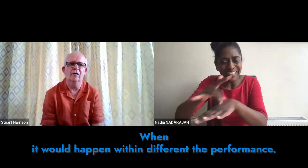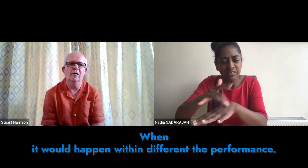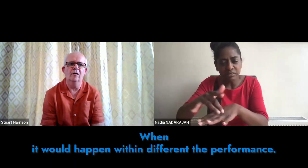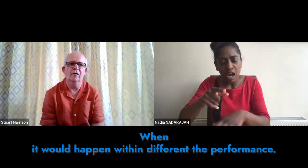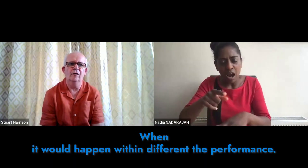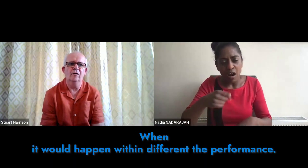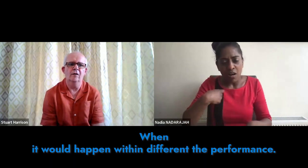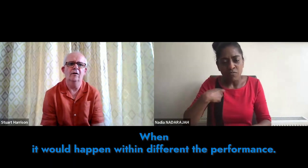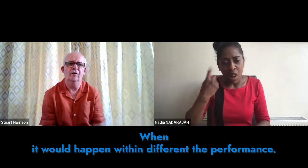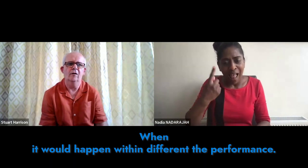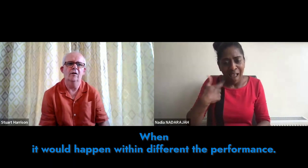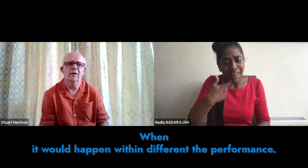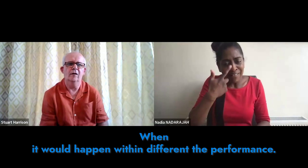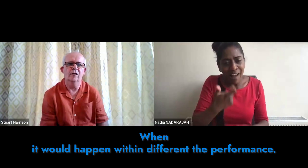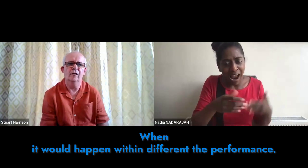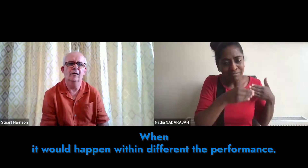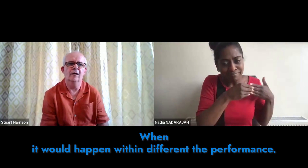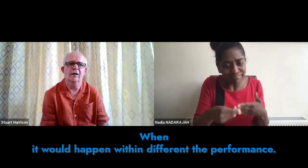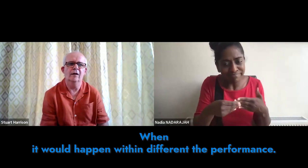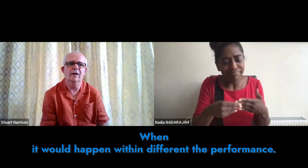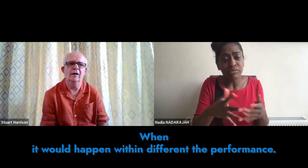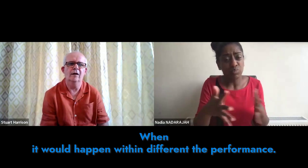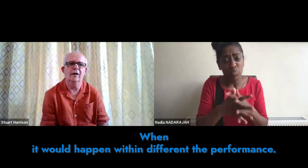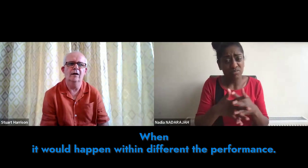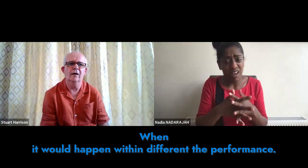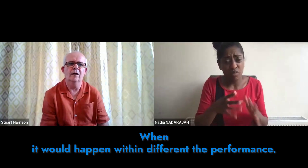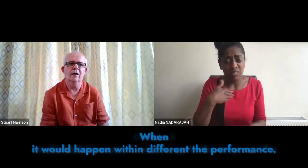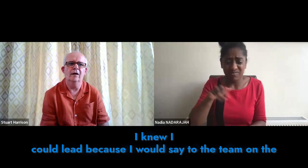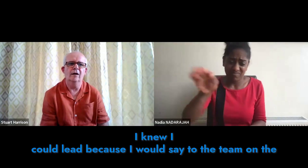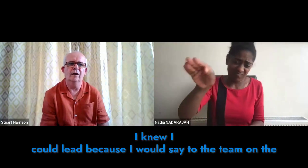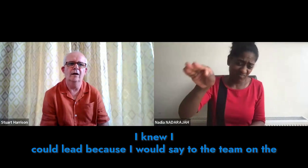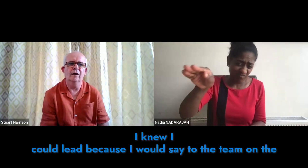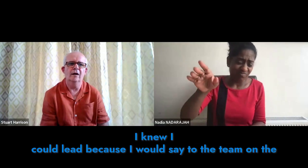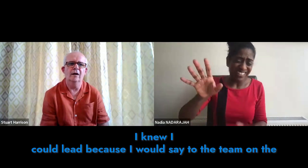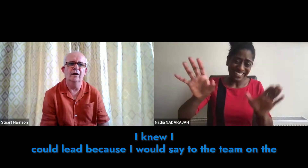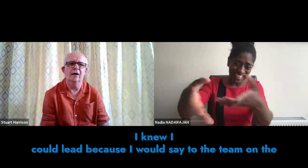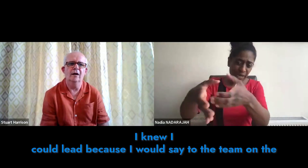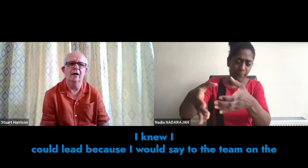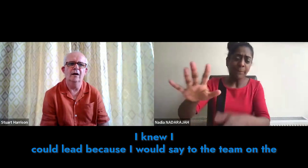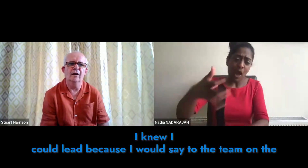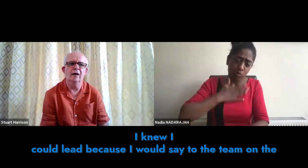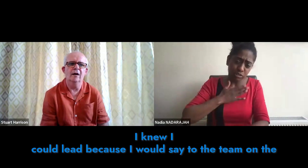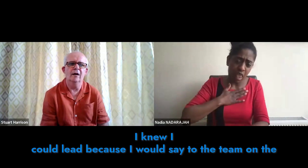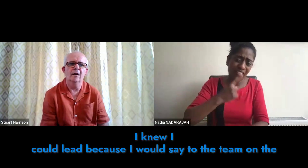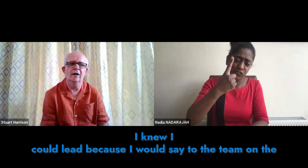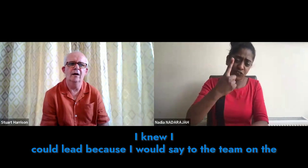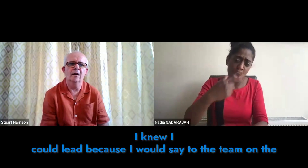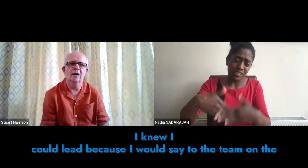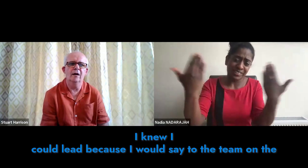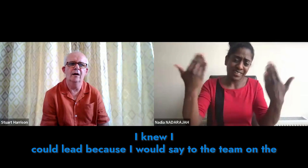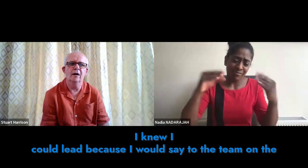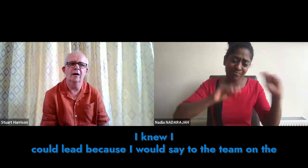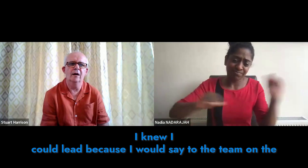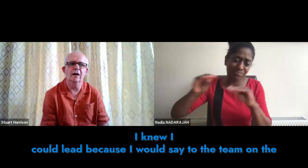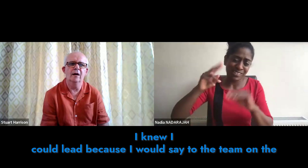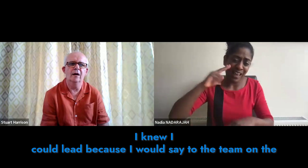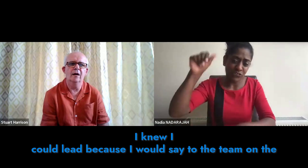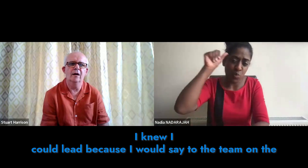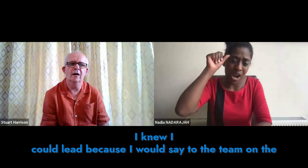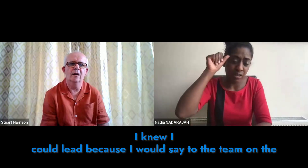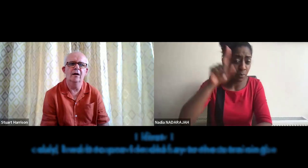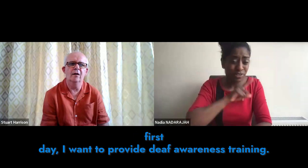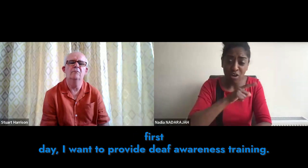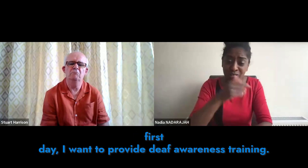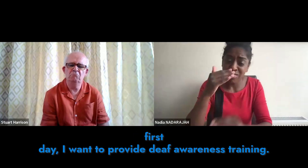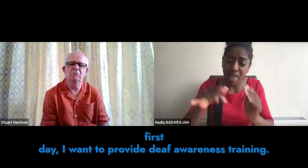When it would happen within different theatre performances, I knew I could lead because I would say to the team,